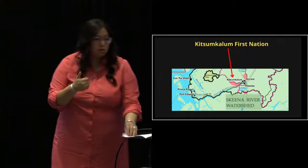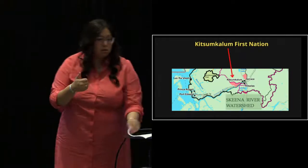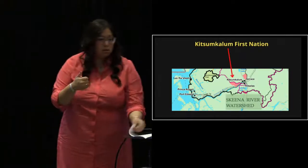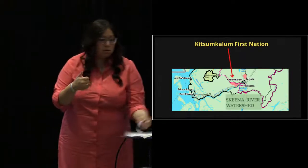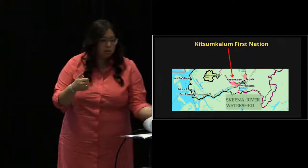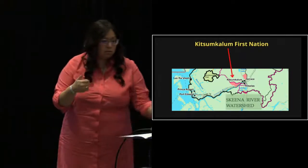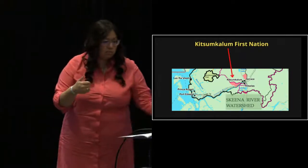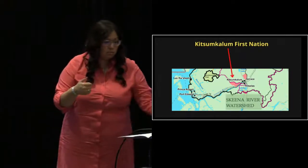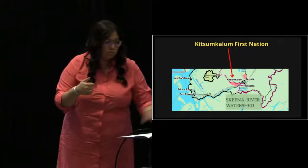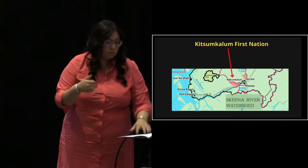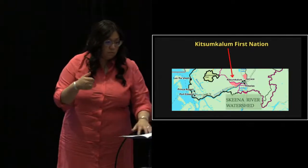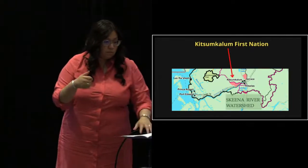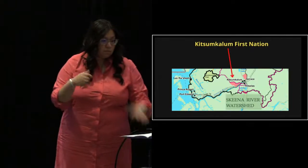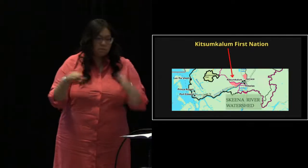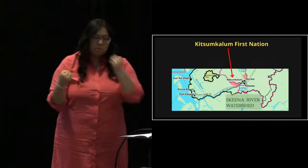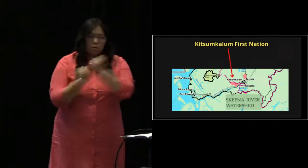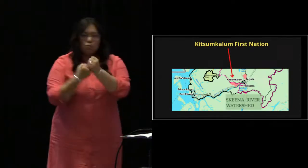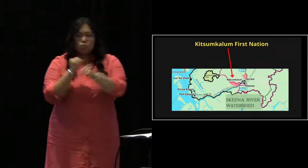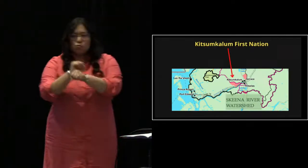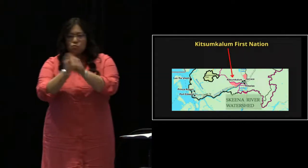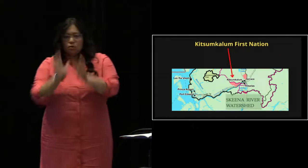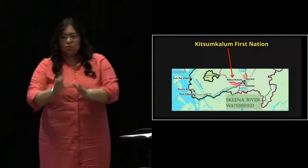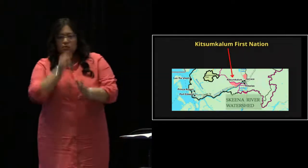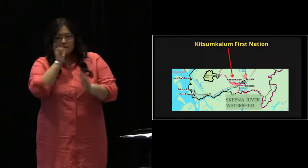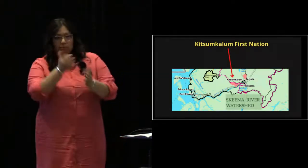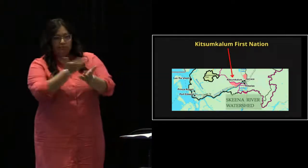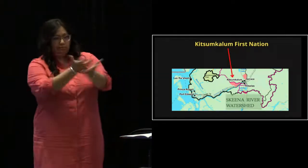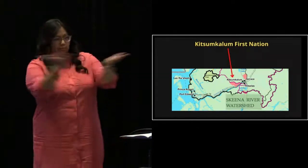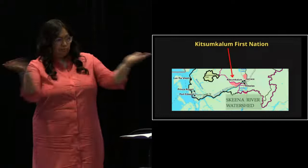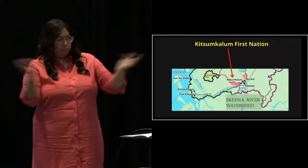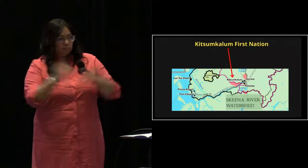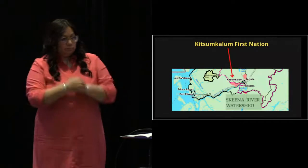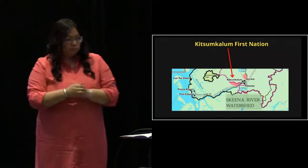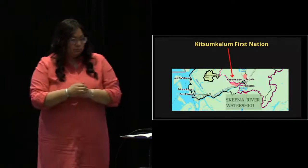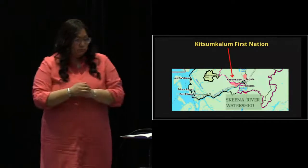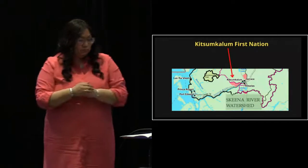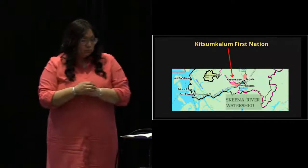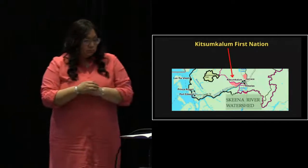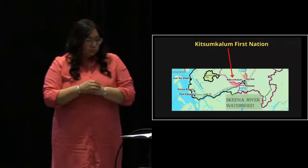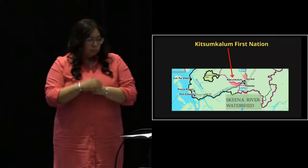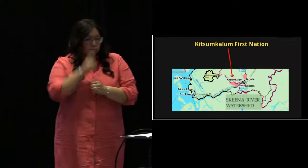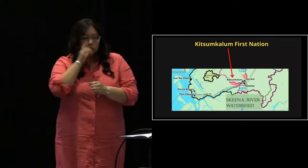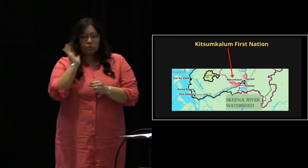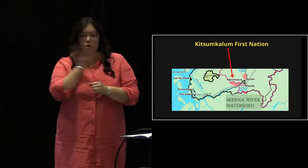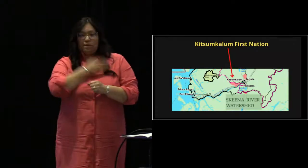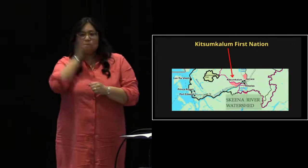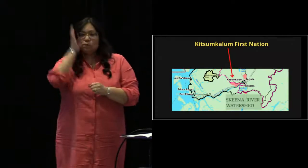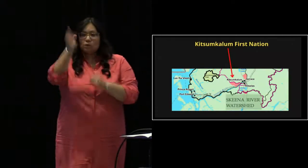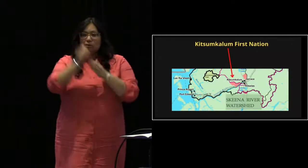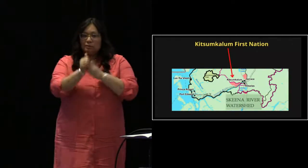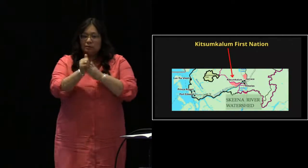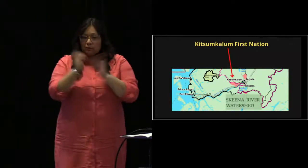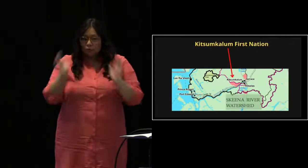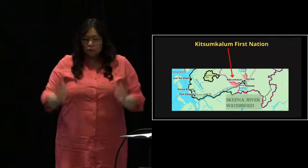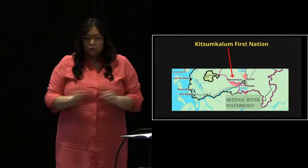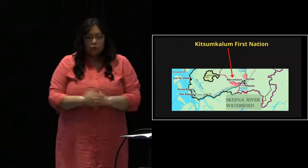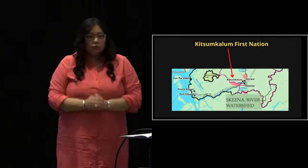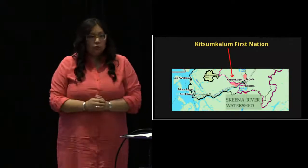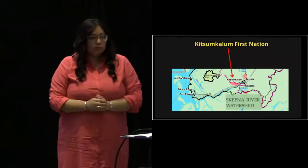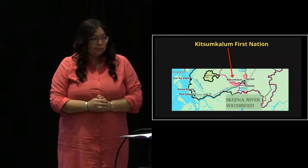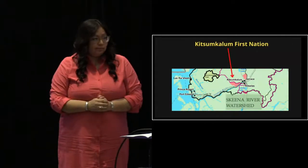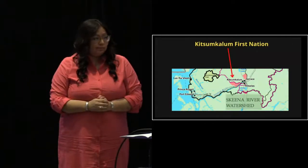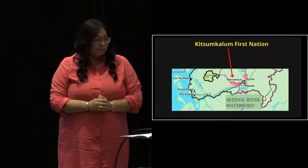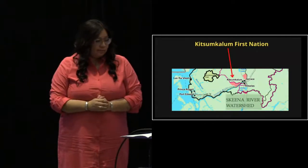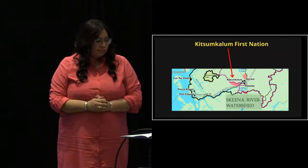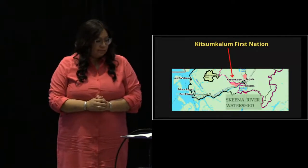done for us, has allowed us to work together for a goal for our people, for